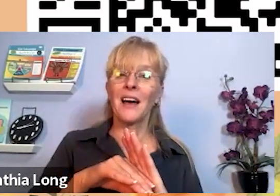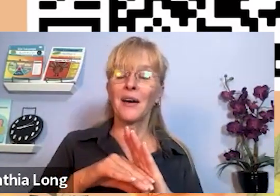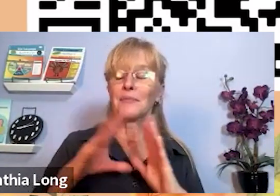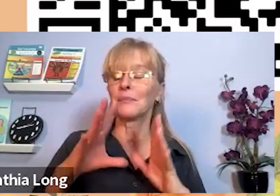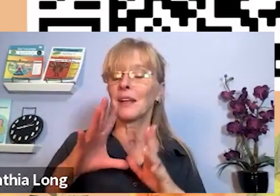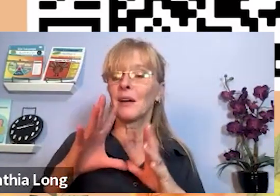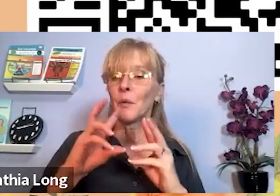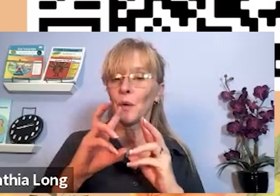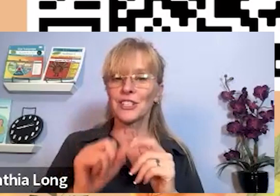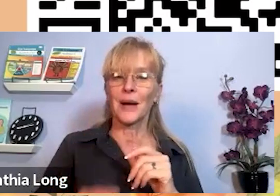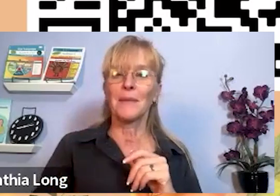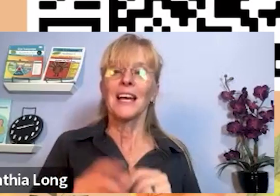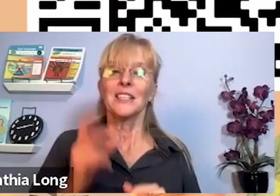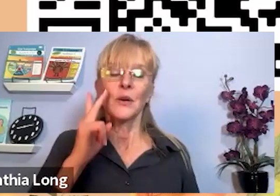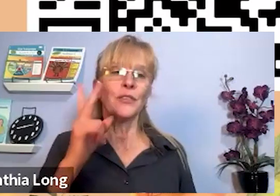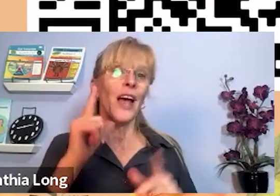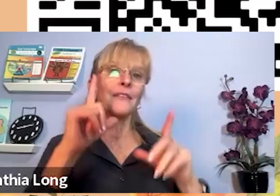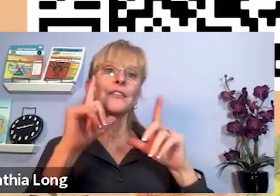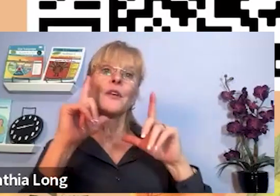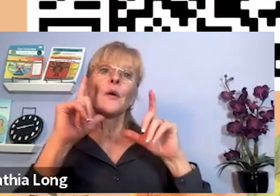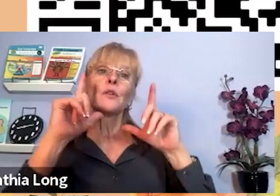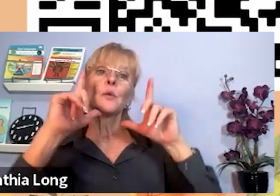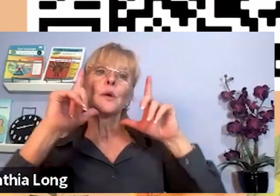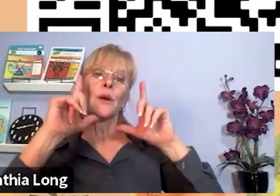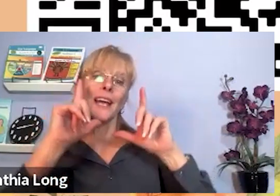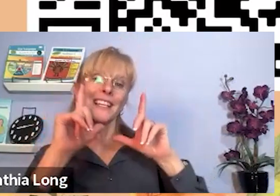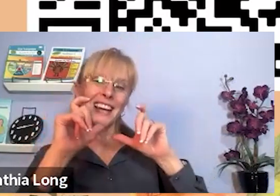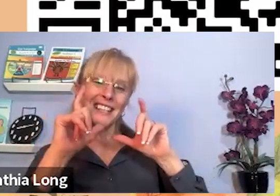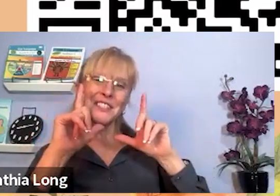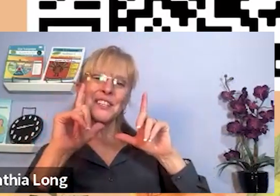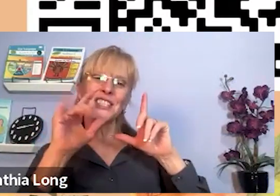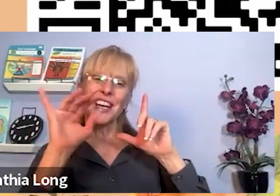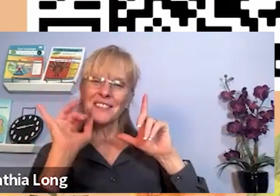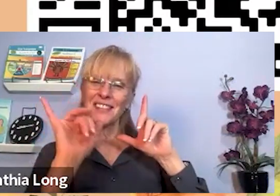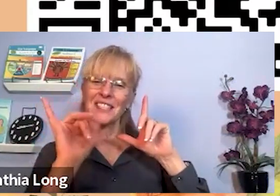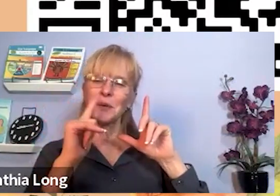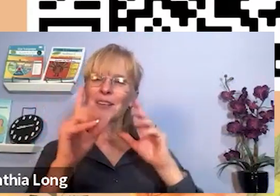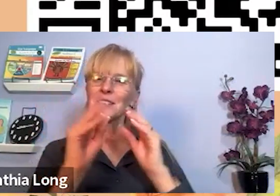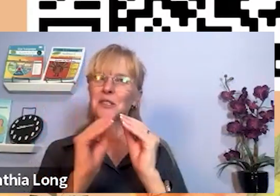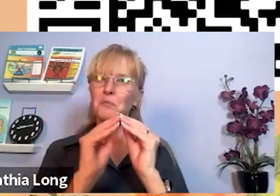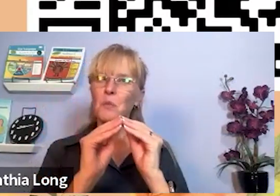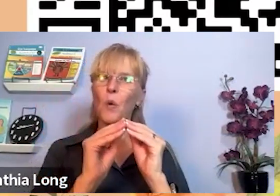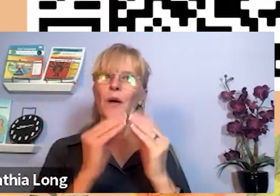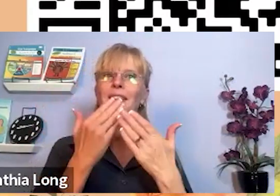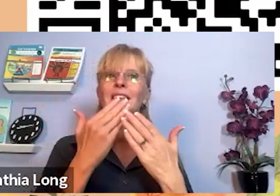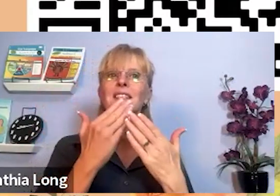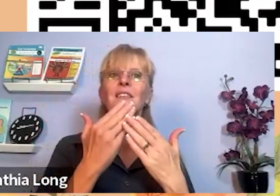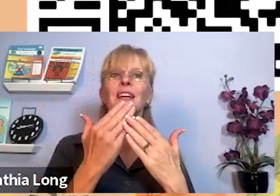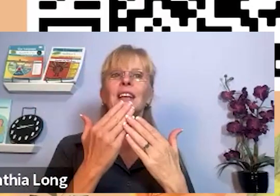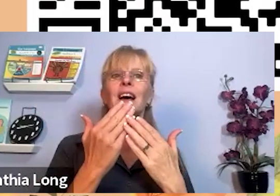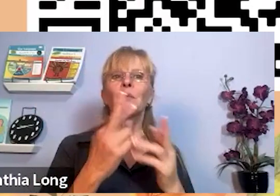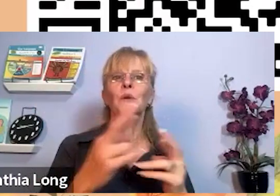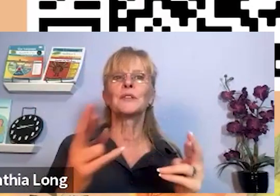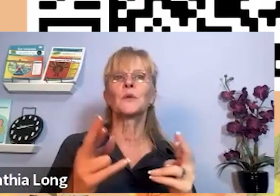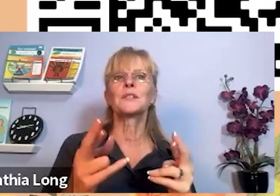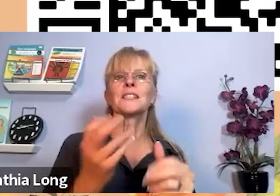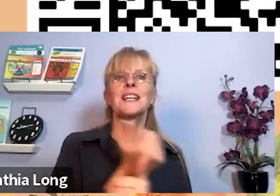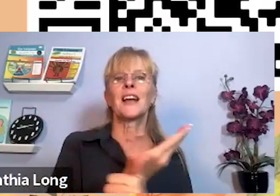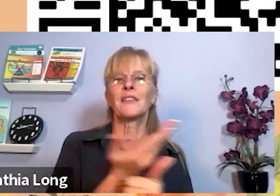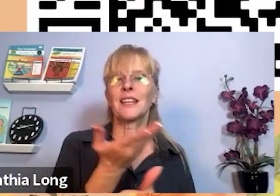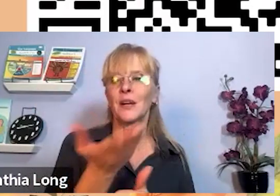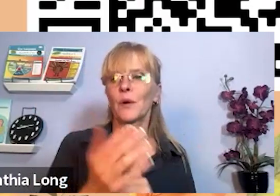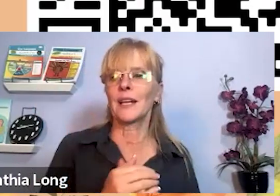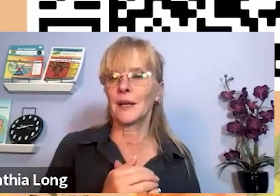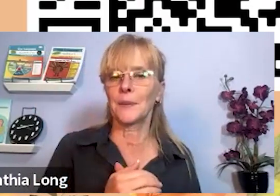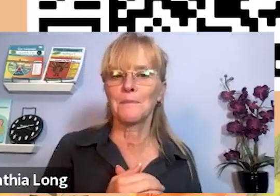30-minute workshop. So if you have your phone, you want to go ahead and take a screenshot of this, because it's more Thanksgiving resources